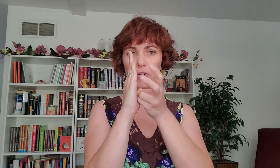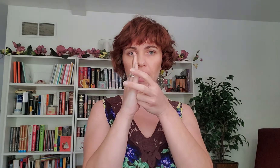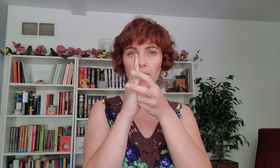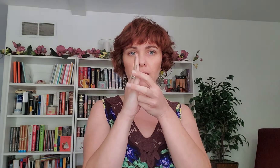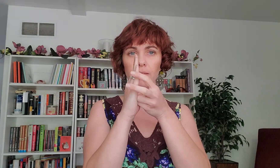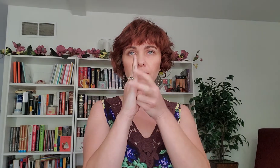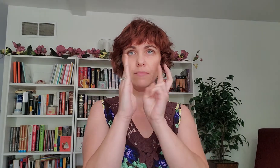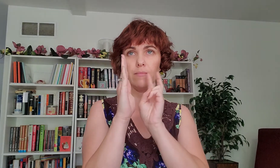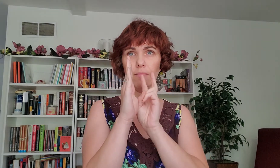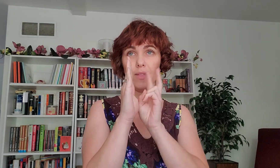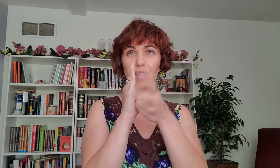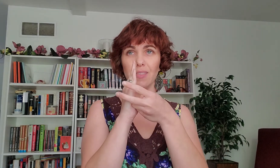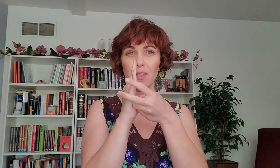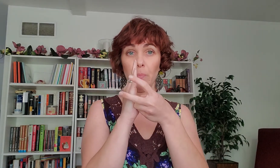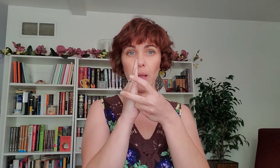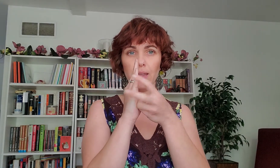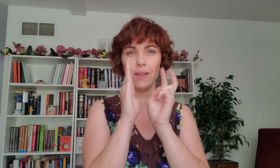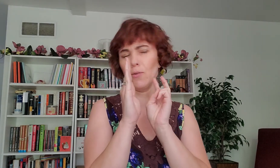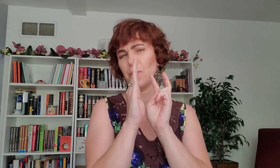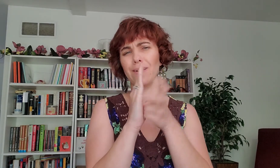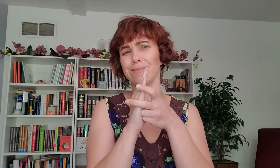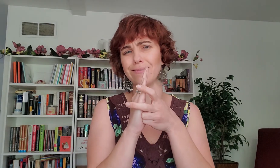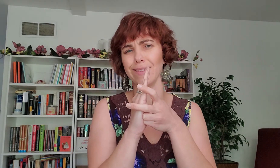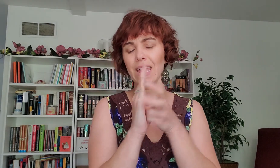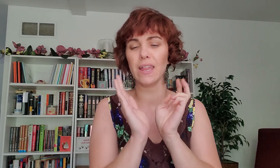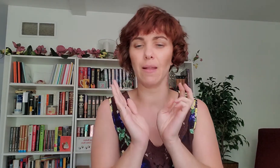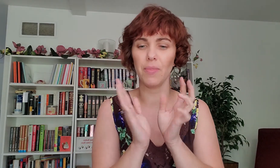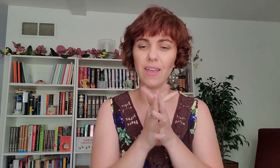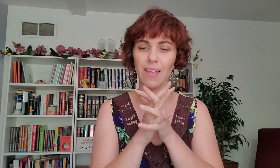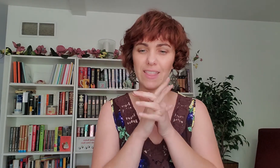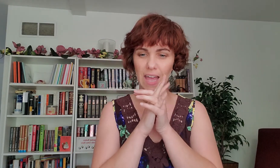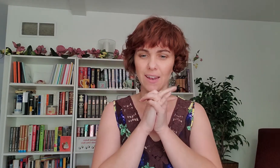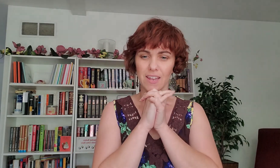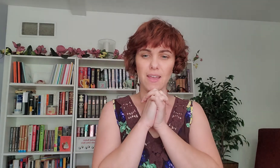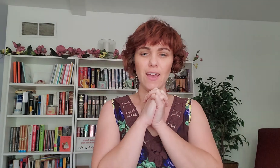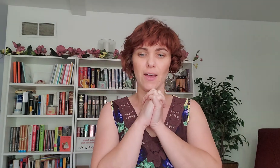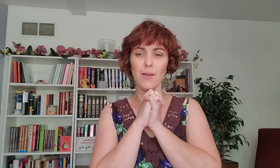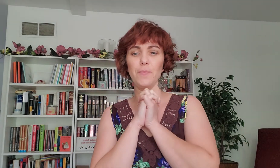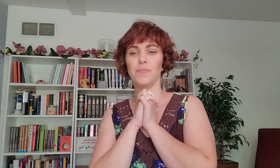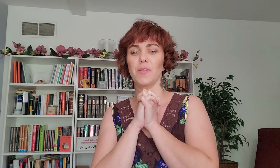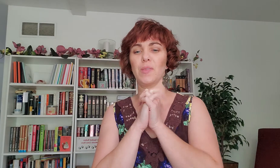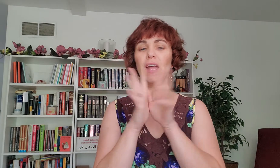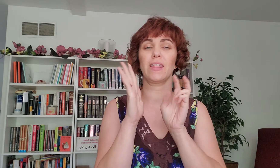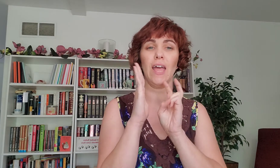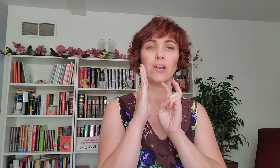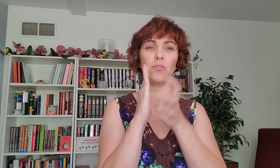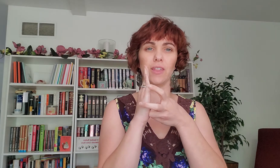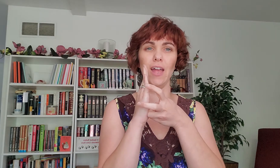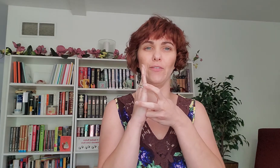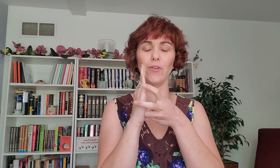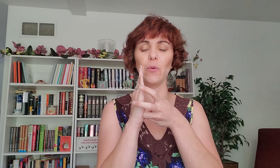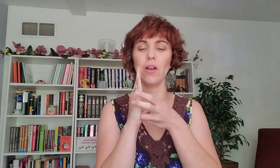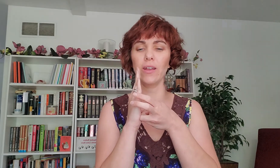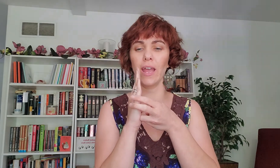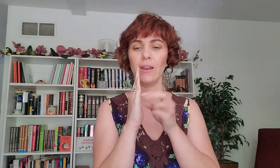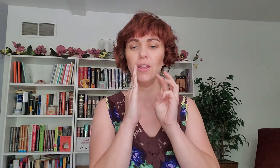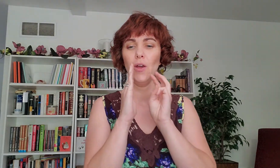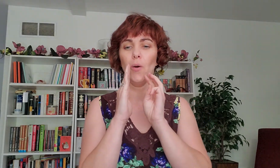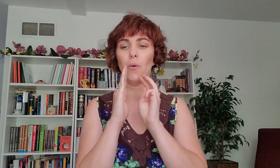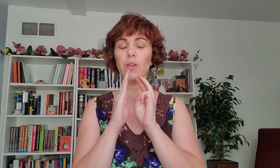like spying or something like that. So that's the actual sign for Watergate. Or you could